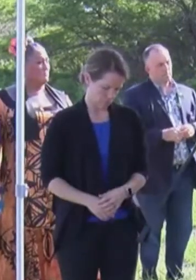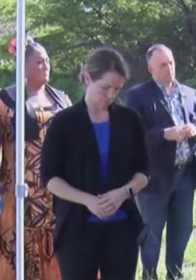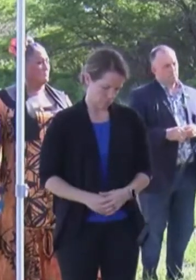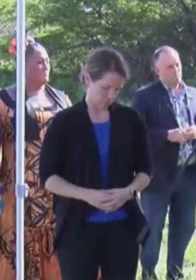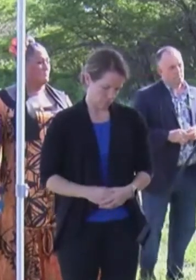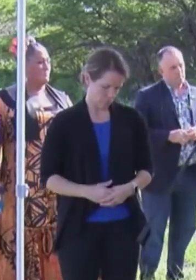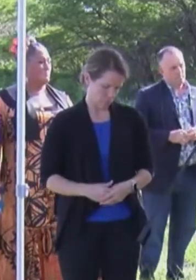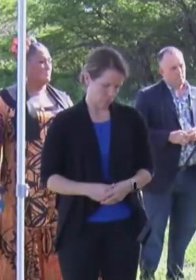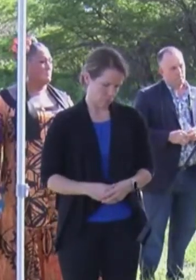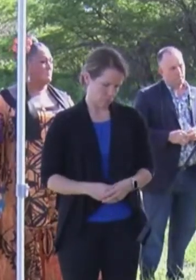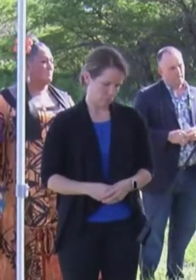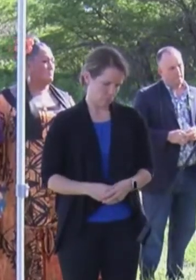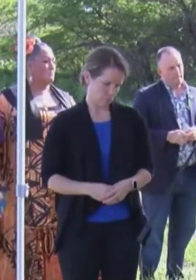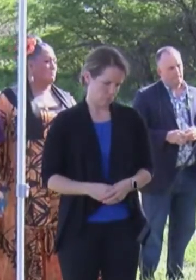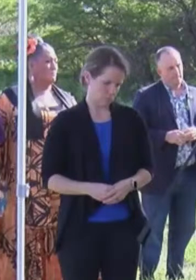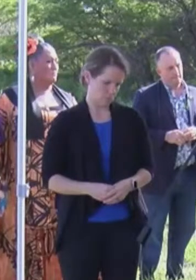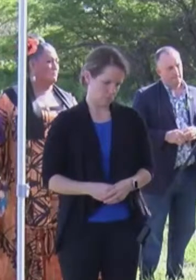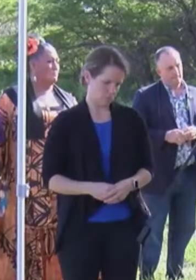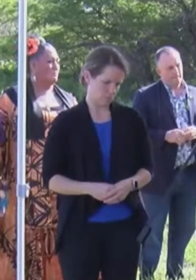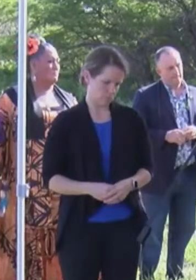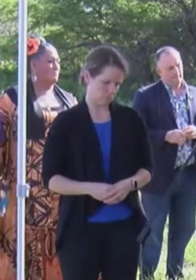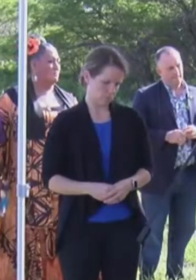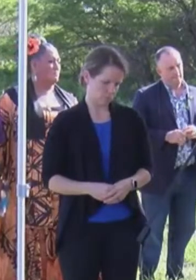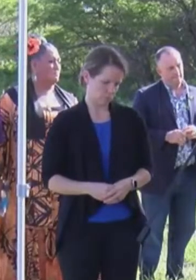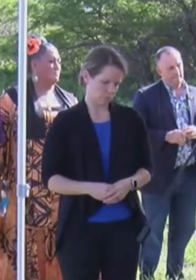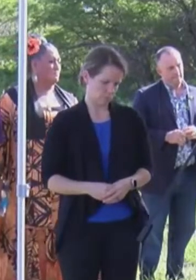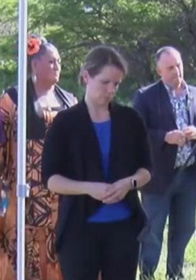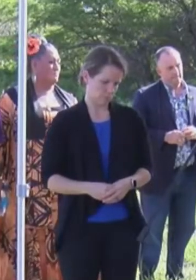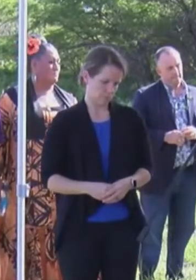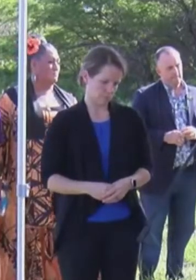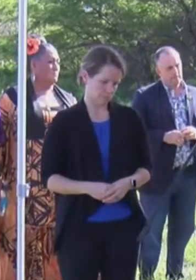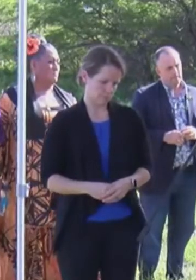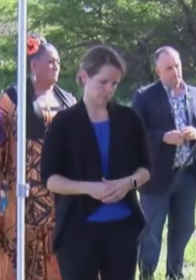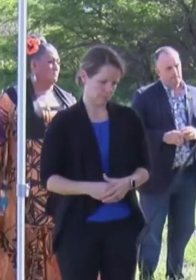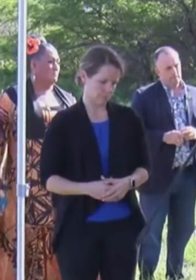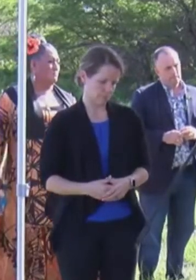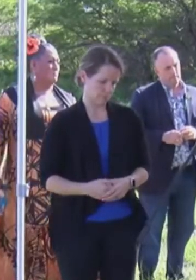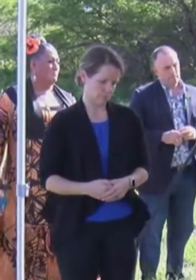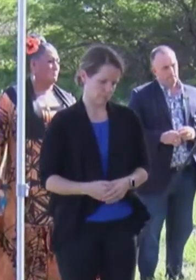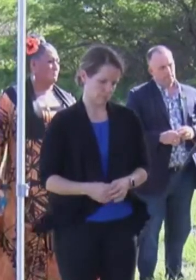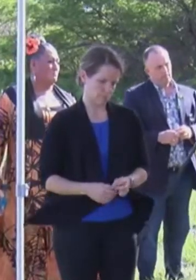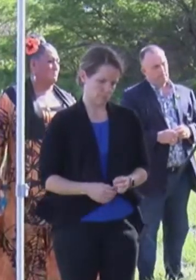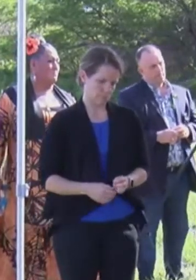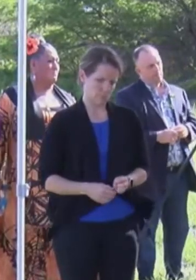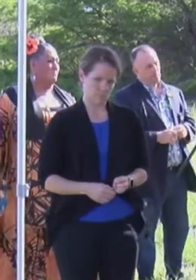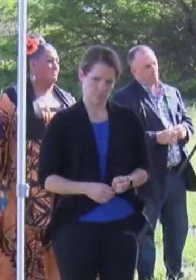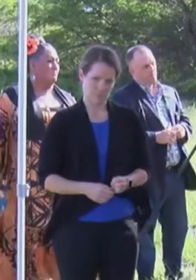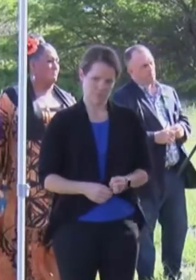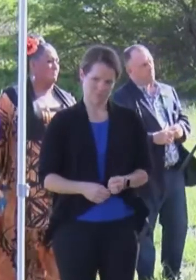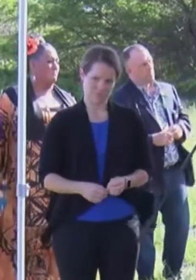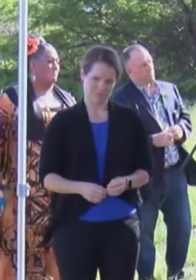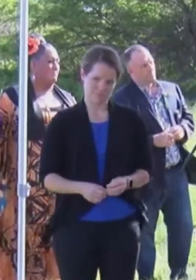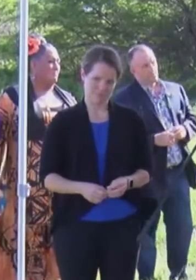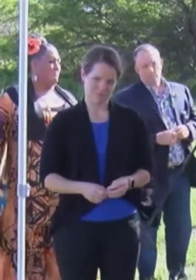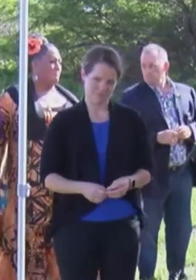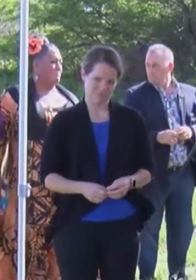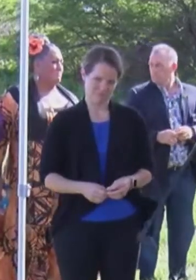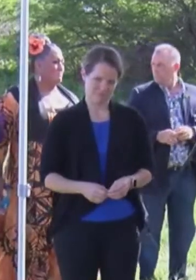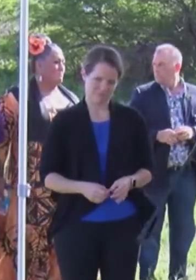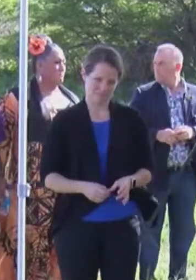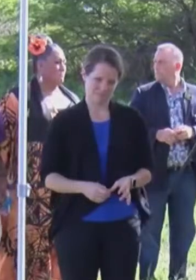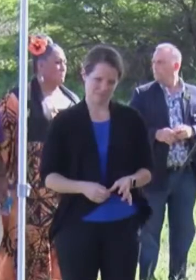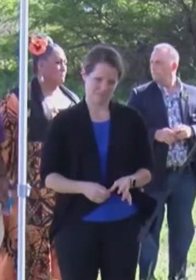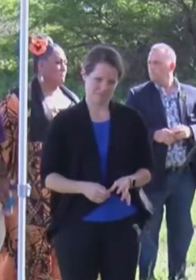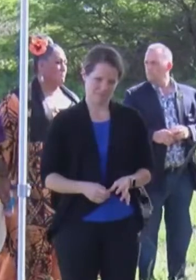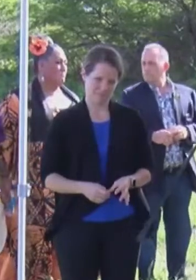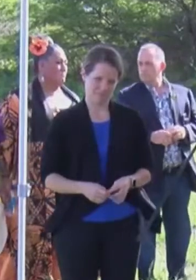What benchmarks would we need to hit in order to, are there still, I guess my question is, are those still on the table? And if so, what benchmarks would we